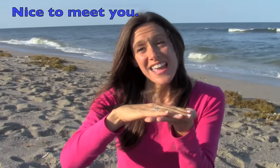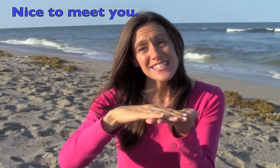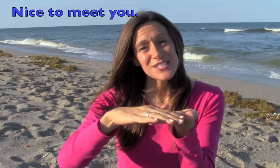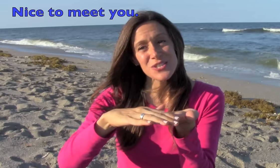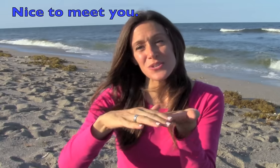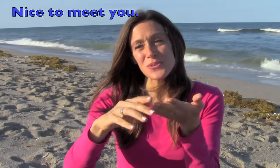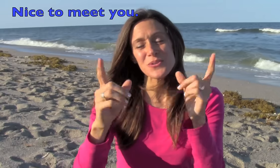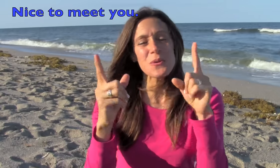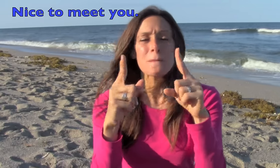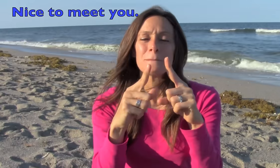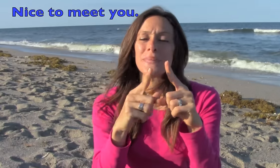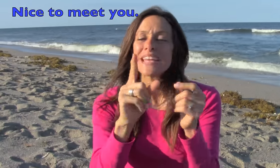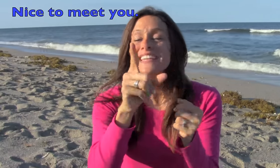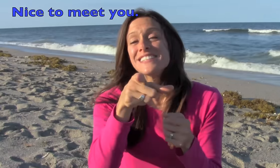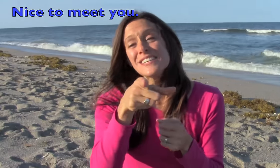Nice to meet you.